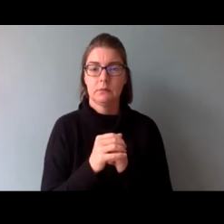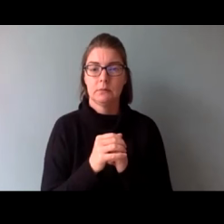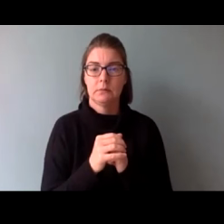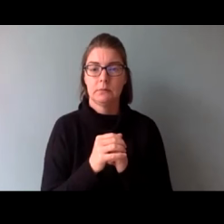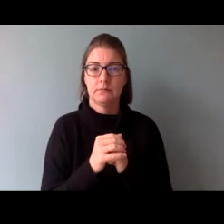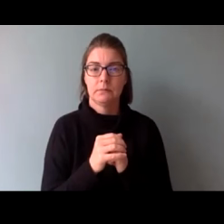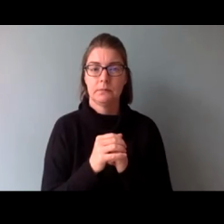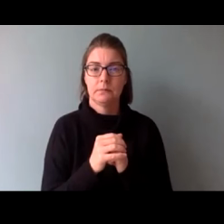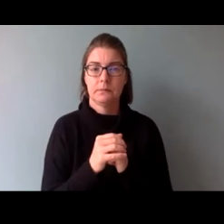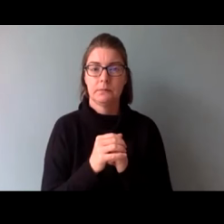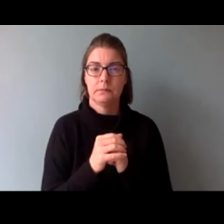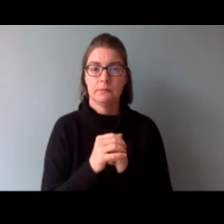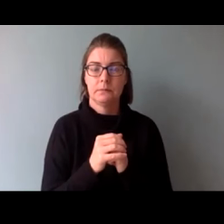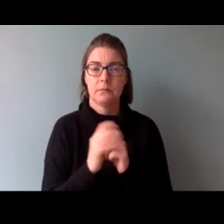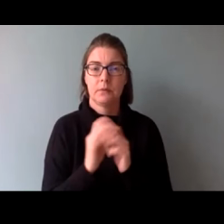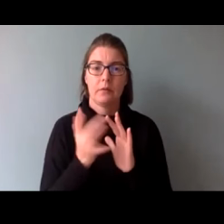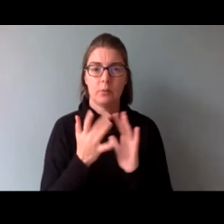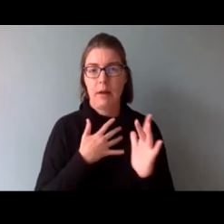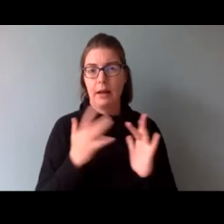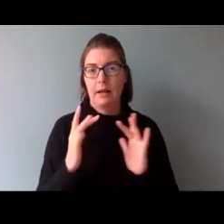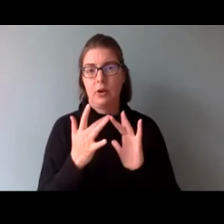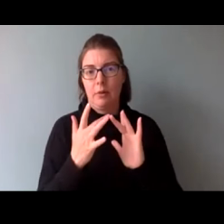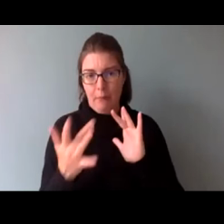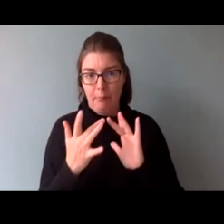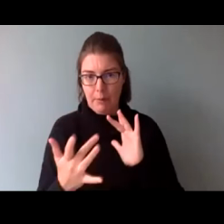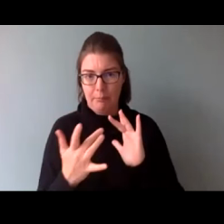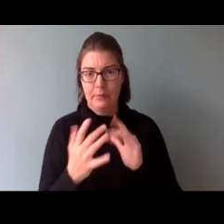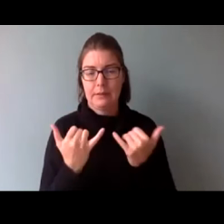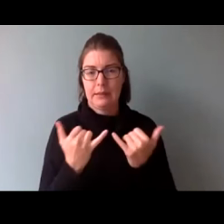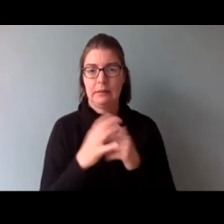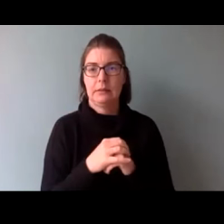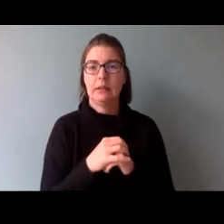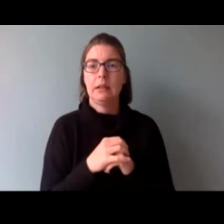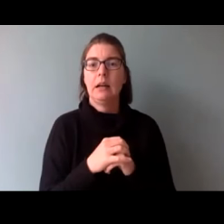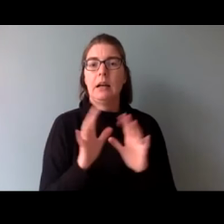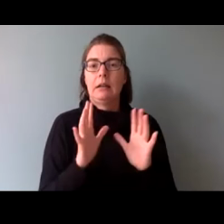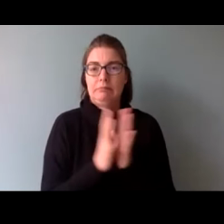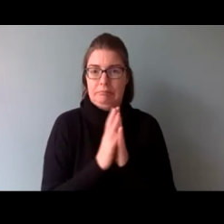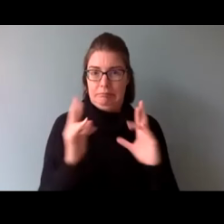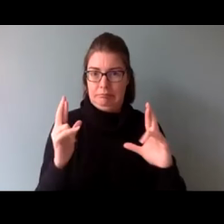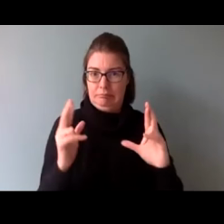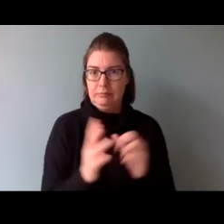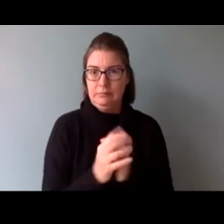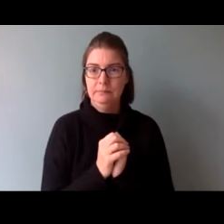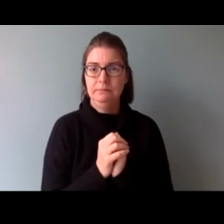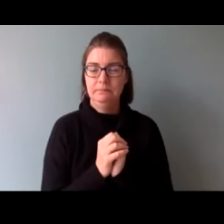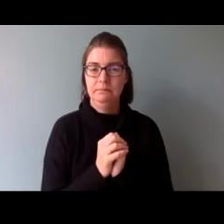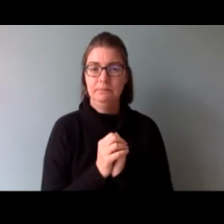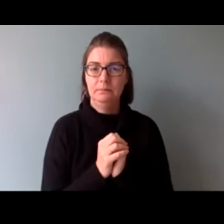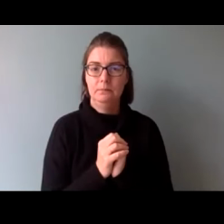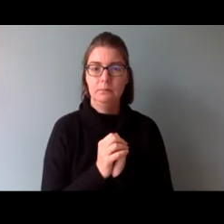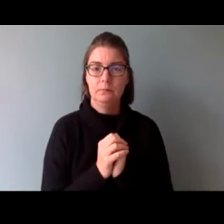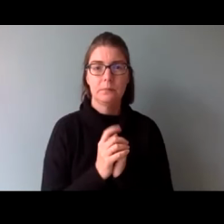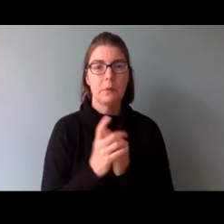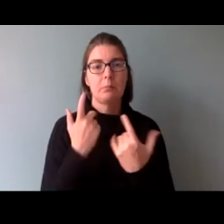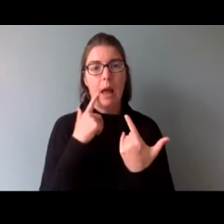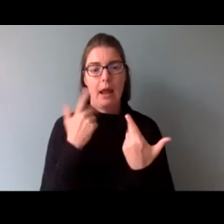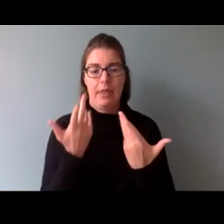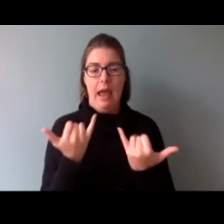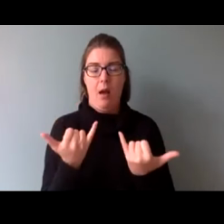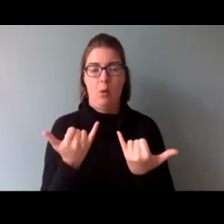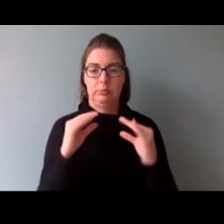course, my internet's feeling a little bit janky, but just because we're moving into a digital